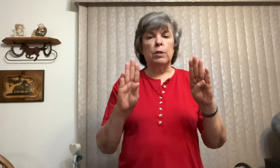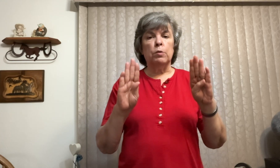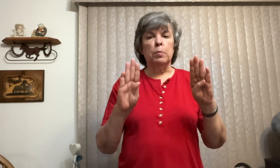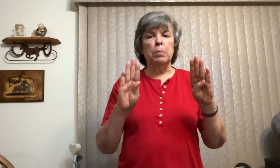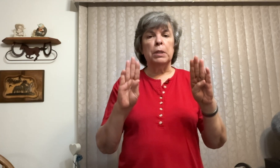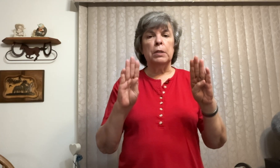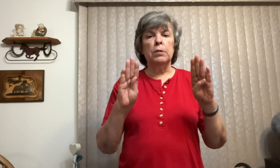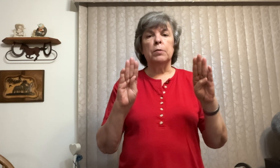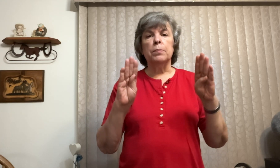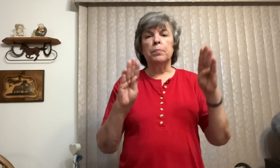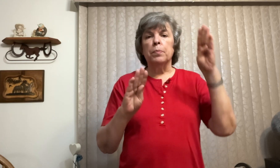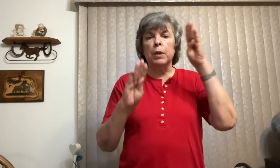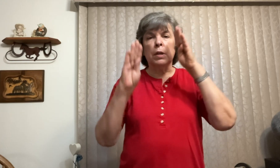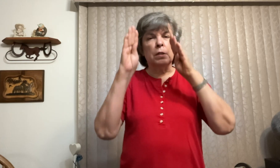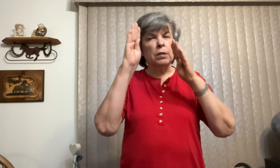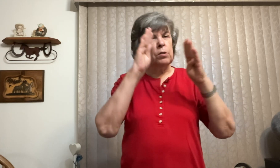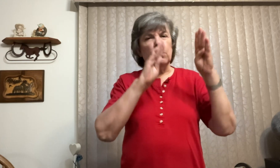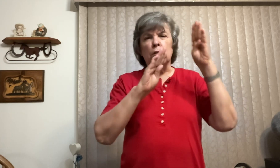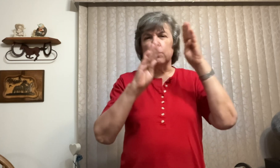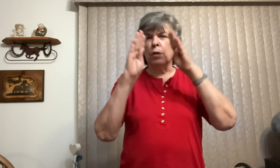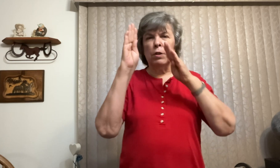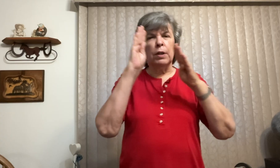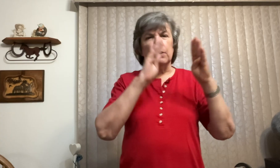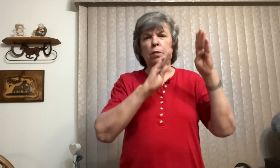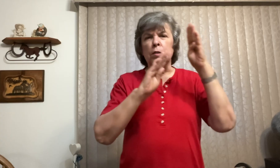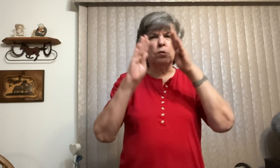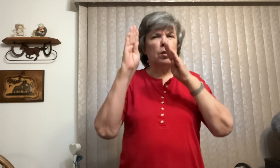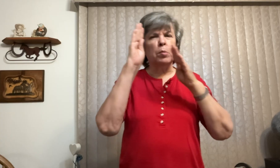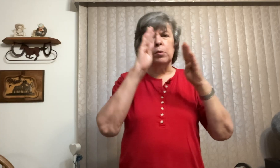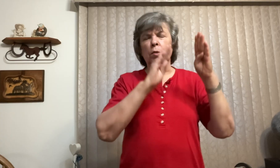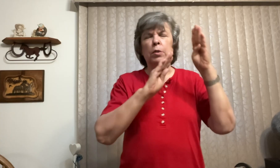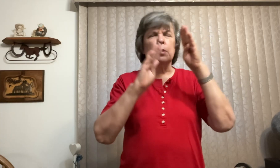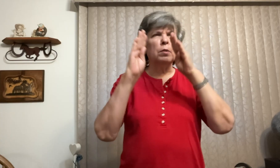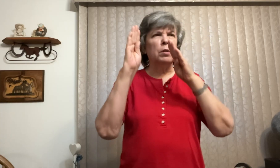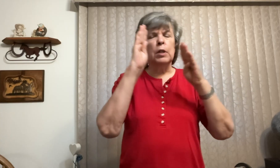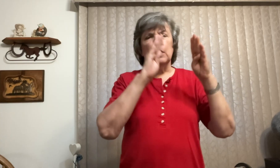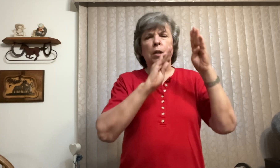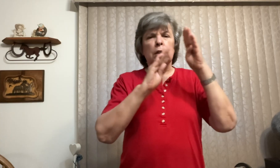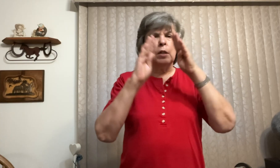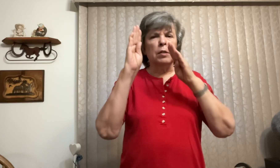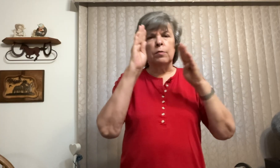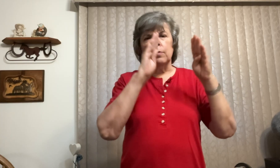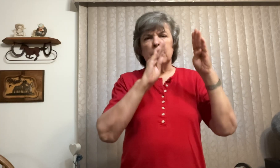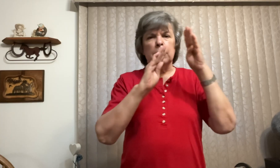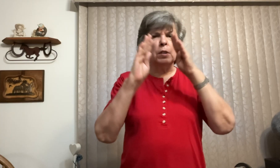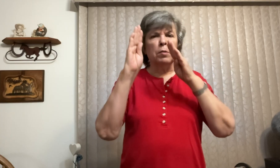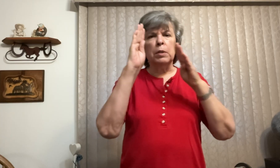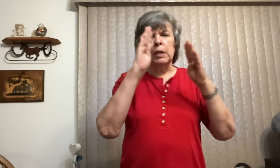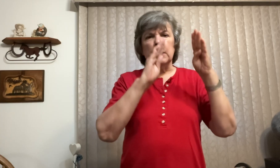with B's, and you go in front of your head. All these troubles are kind of in the way.